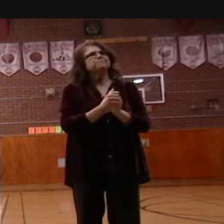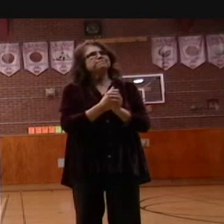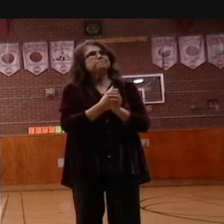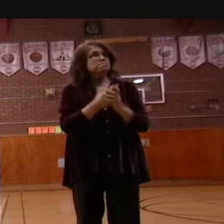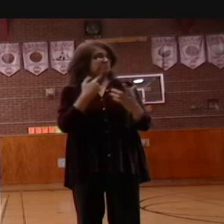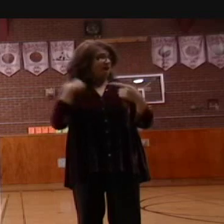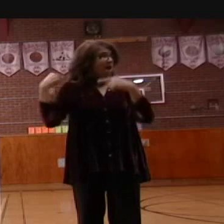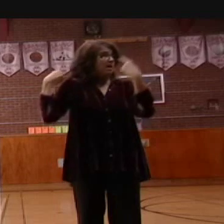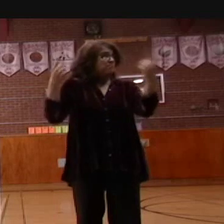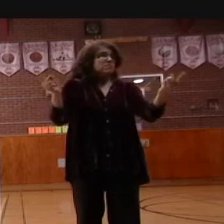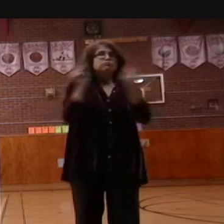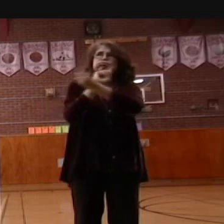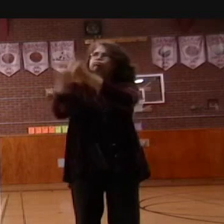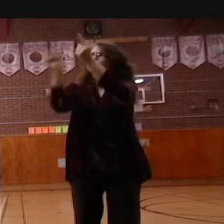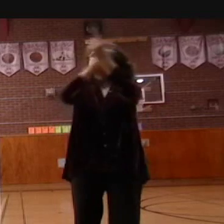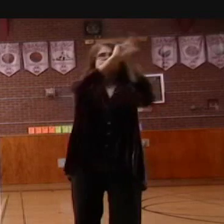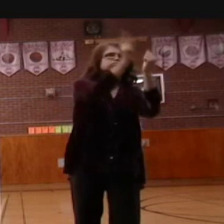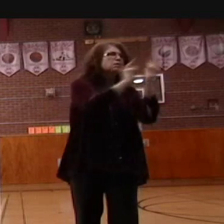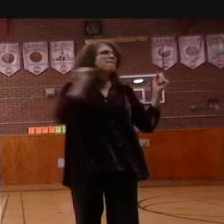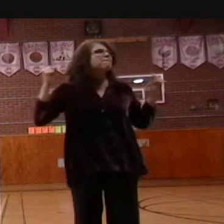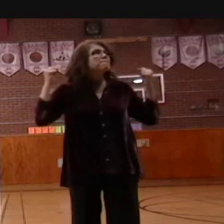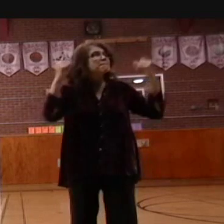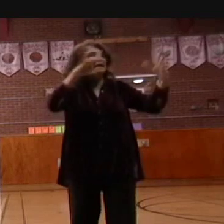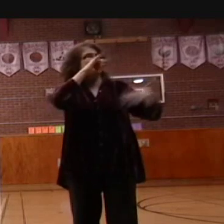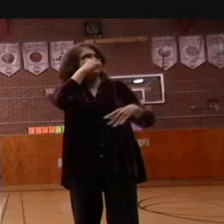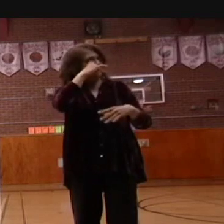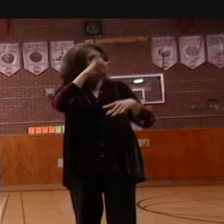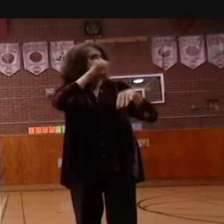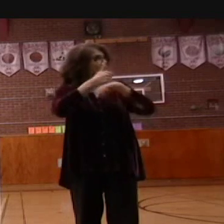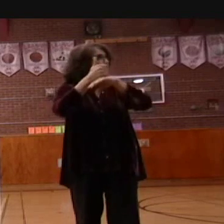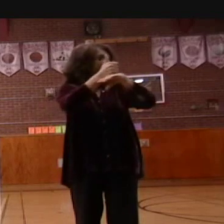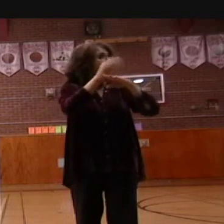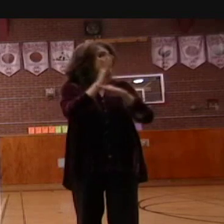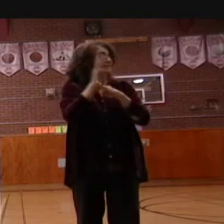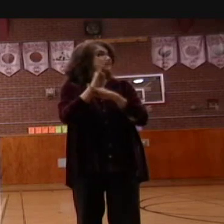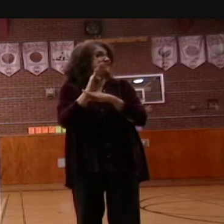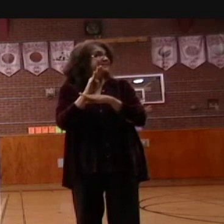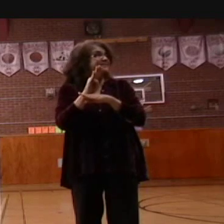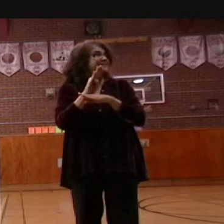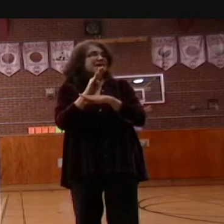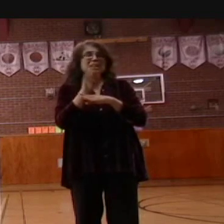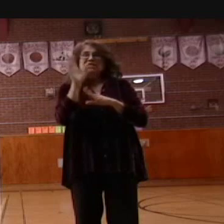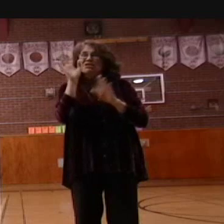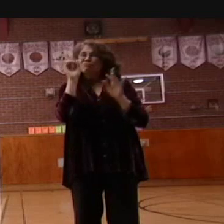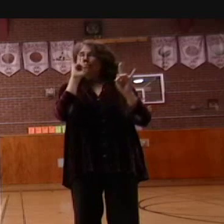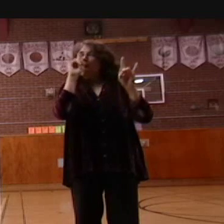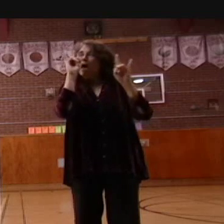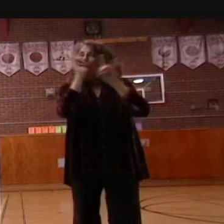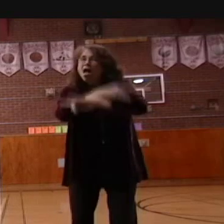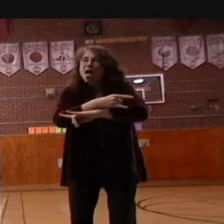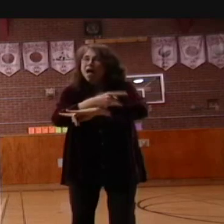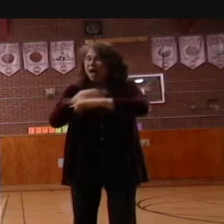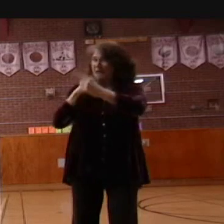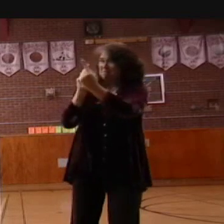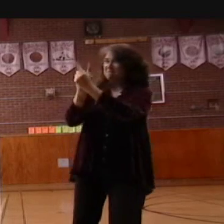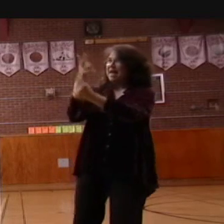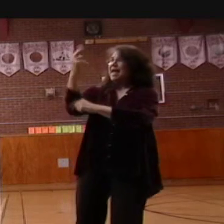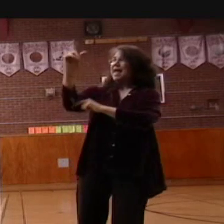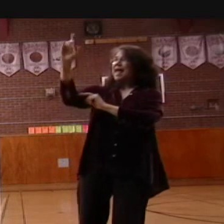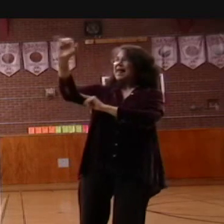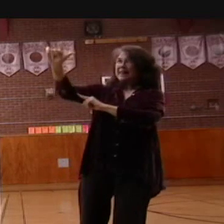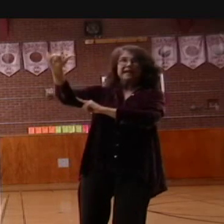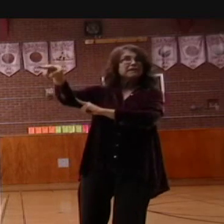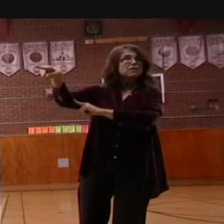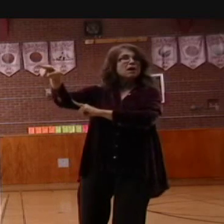I've met a lot of kids with businesses since I've started mine. The ironic thing about meeting Haley is that I received my copy of this book